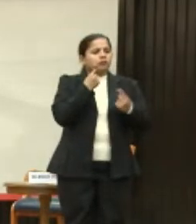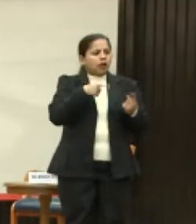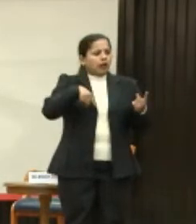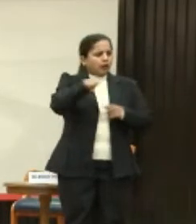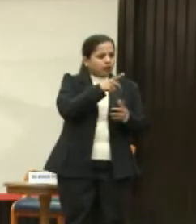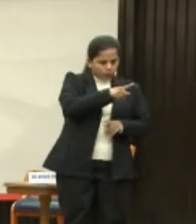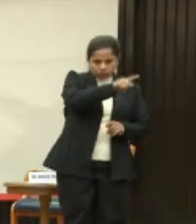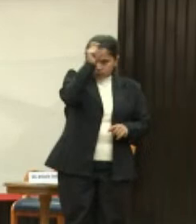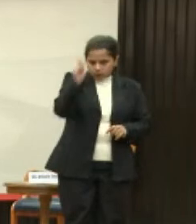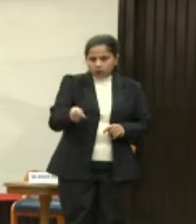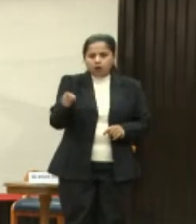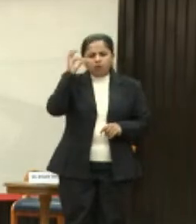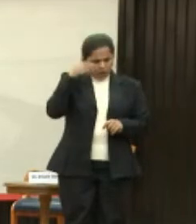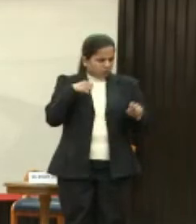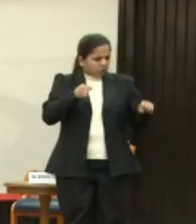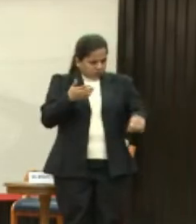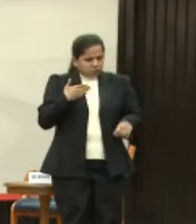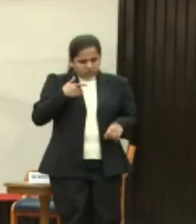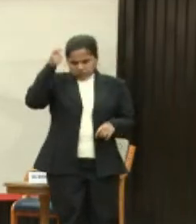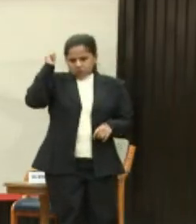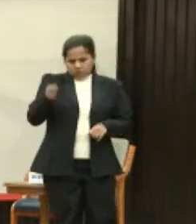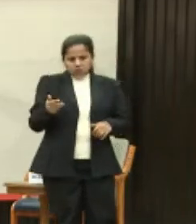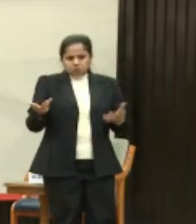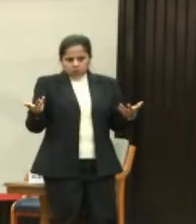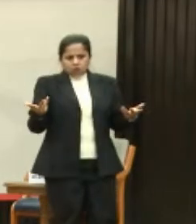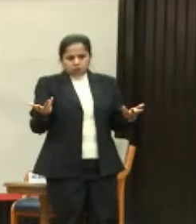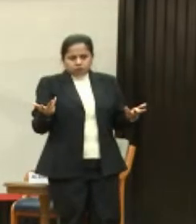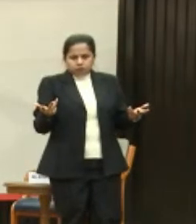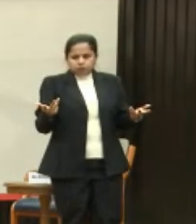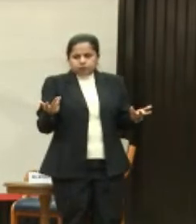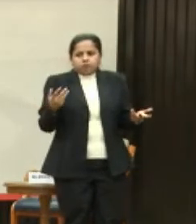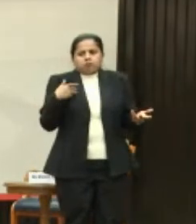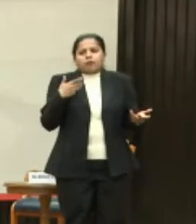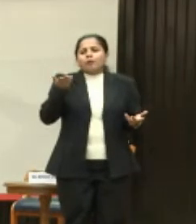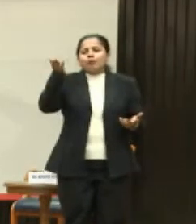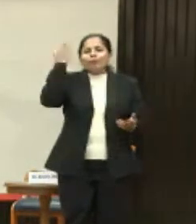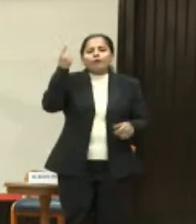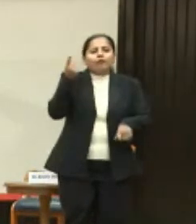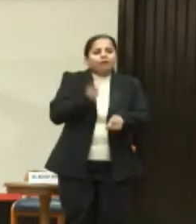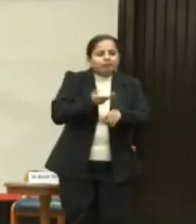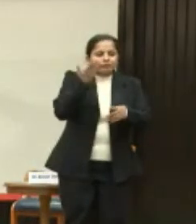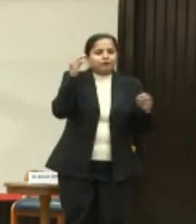place. And the Brahmana says, yes, indeed, it happened like this. There was no perjury in those days.